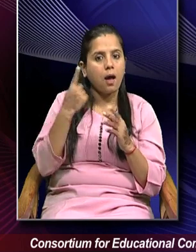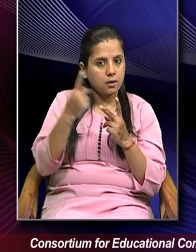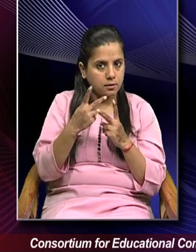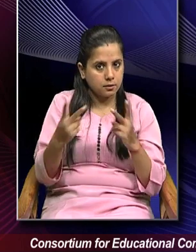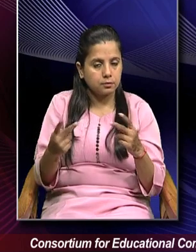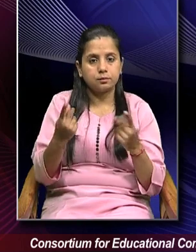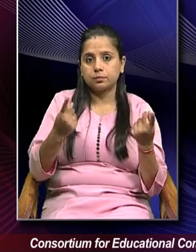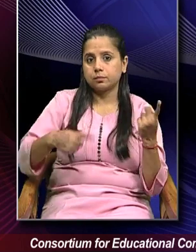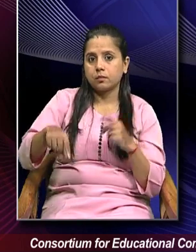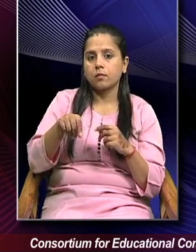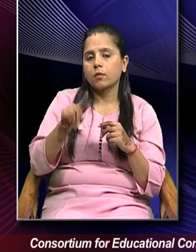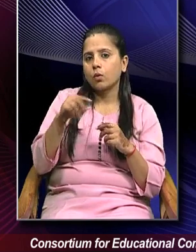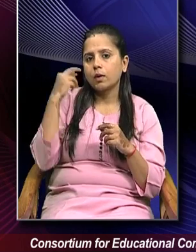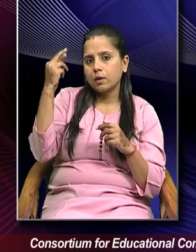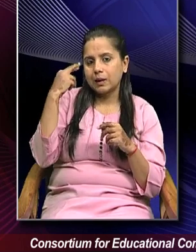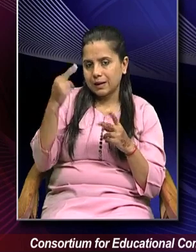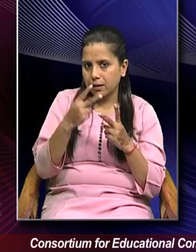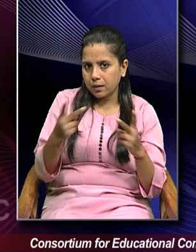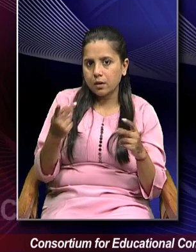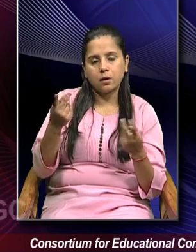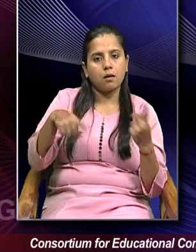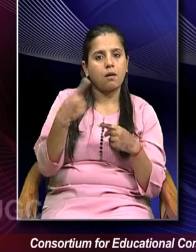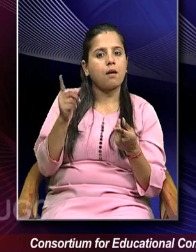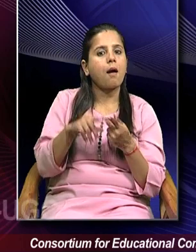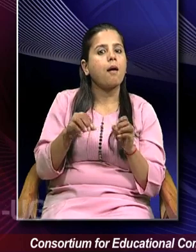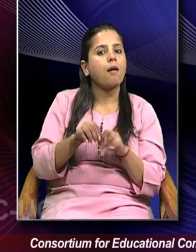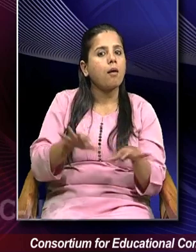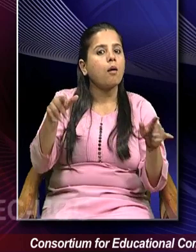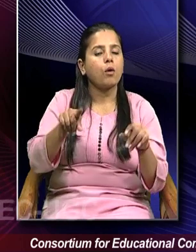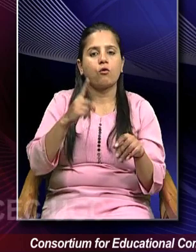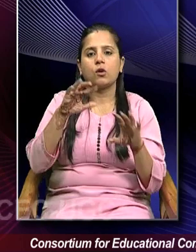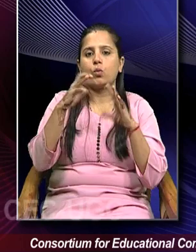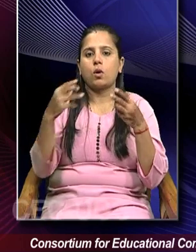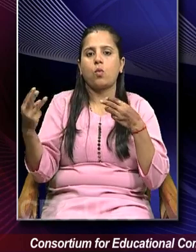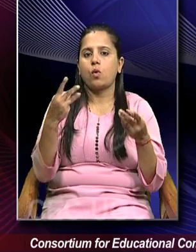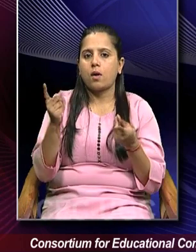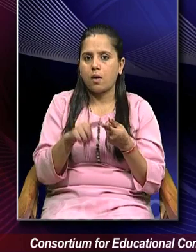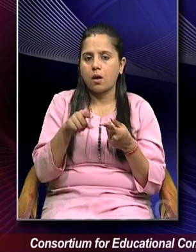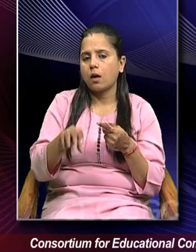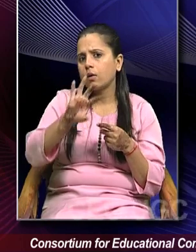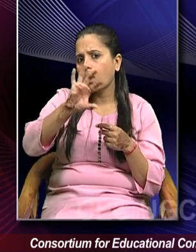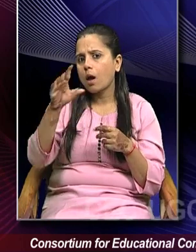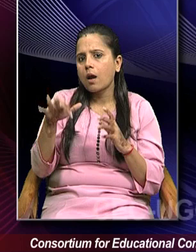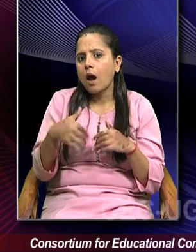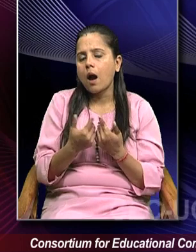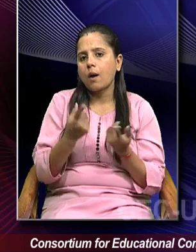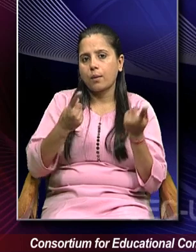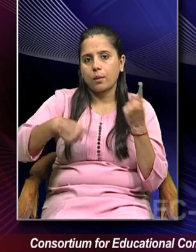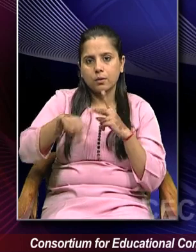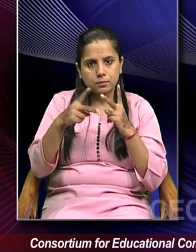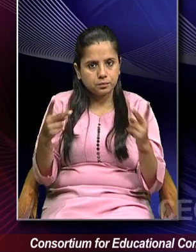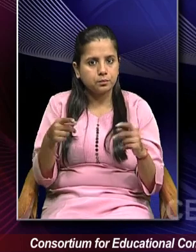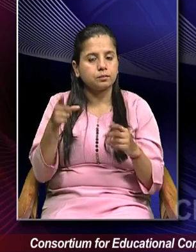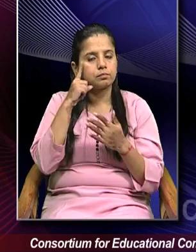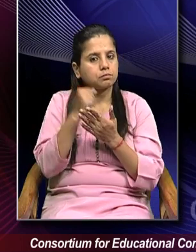was also one of the factors which led to the First World War, and how these nations, they